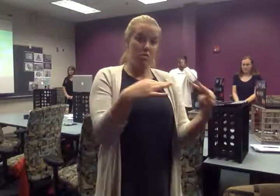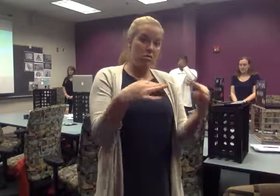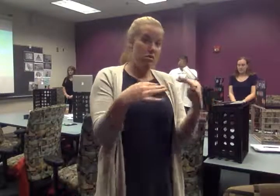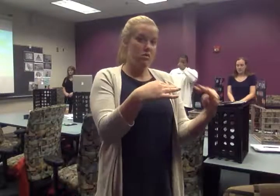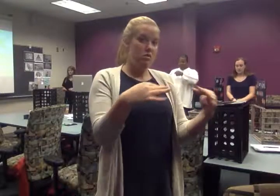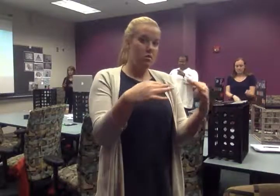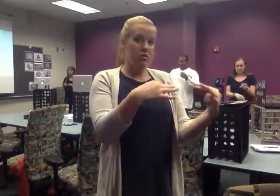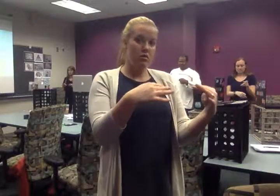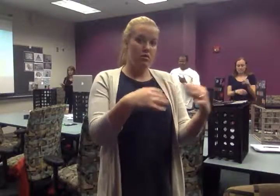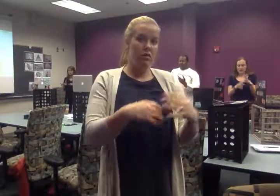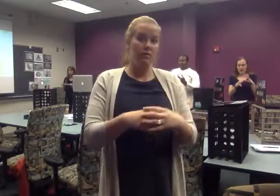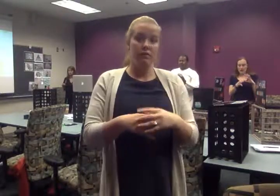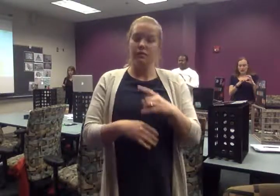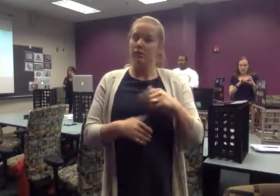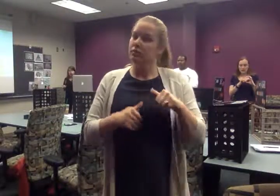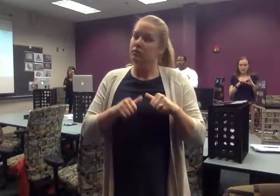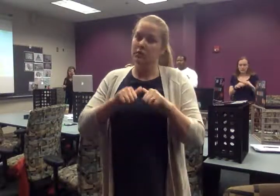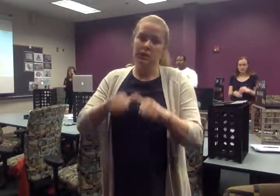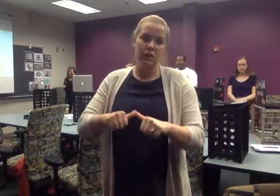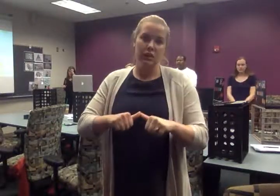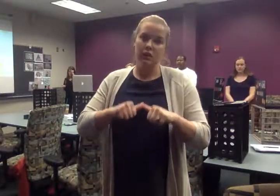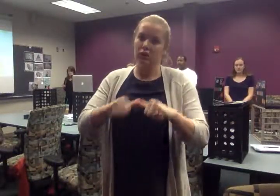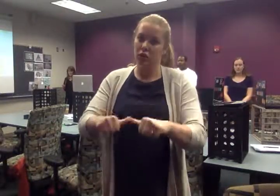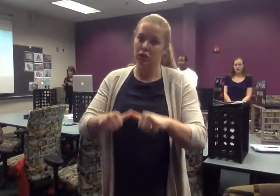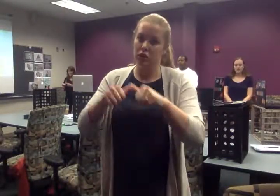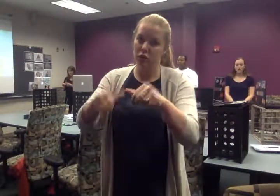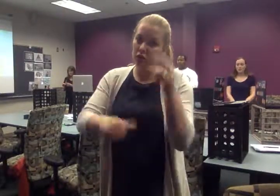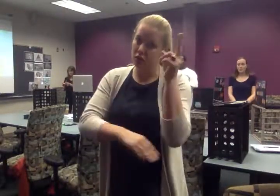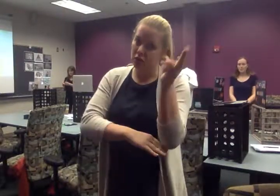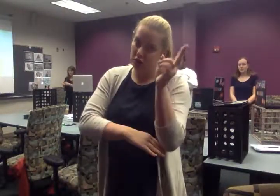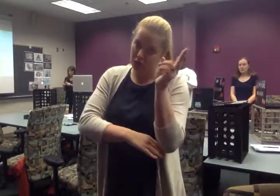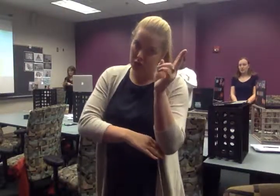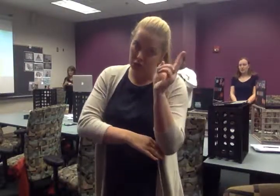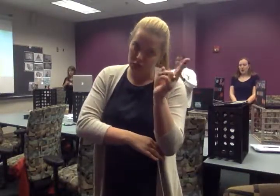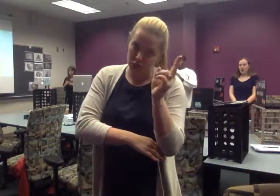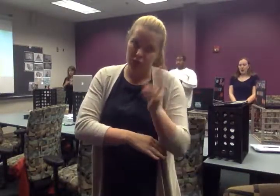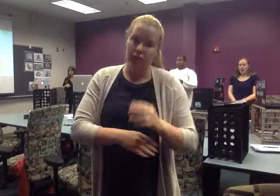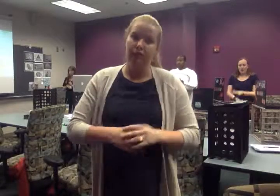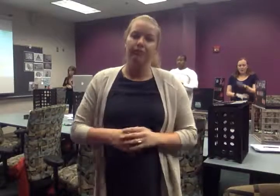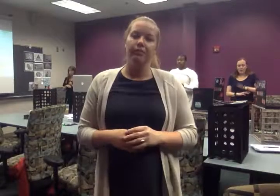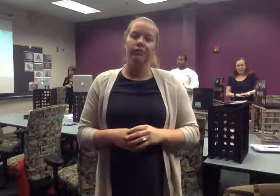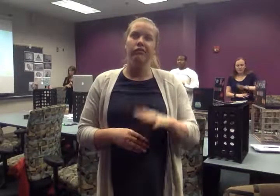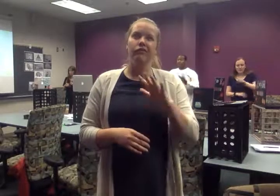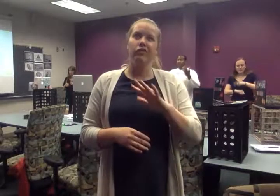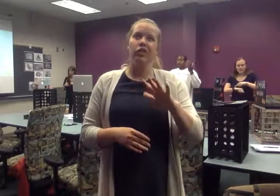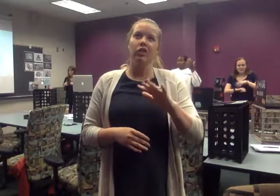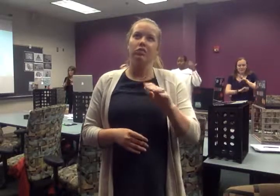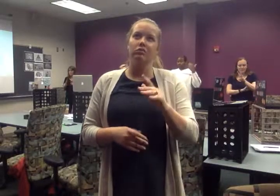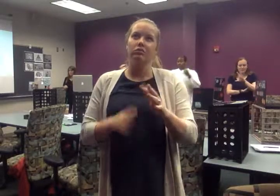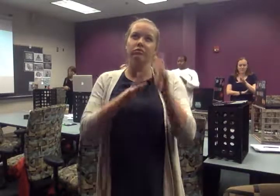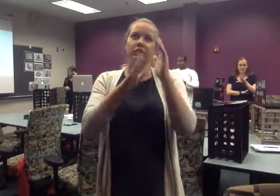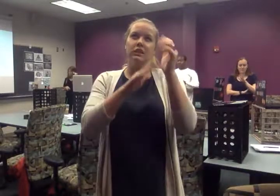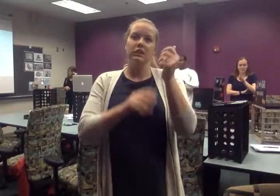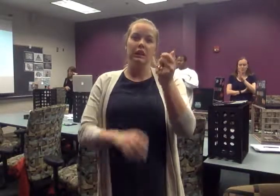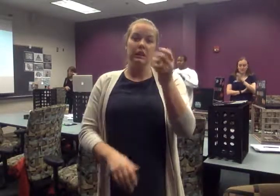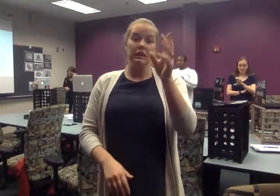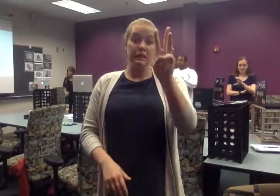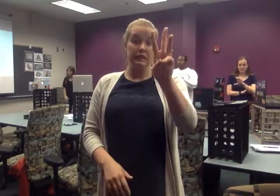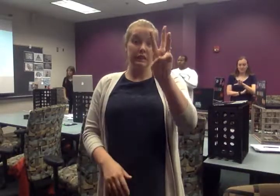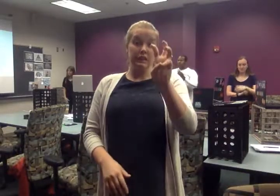Persian province of Lydia almost simultaneously, all around 600 BCE. And in Graeber's view, this happened because this was a period of